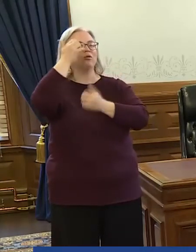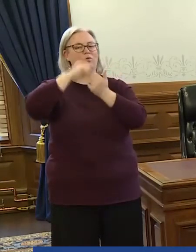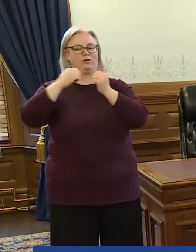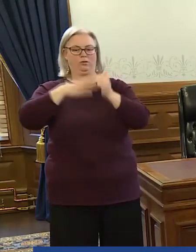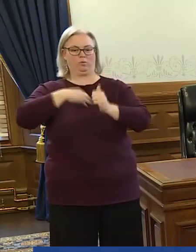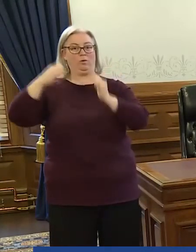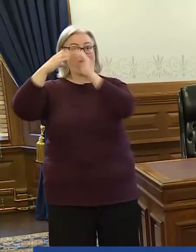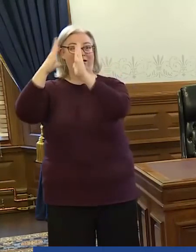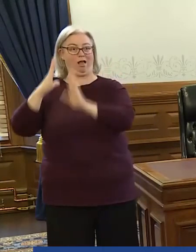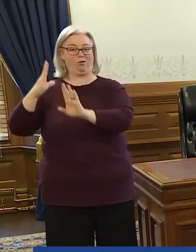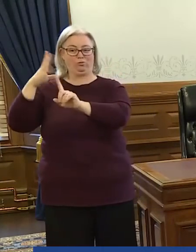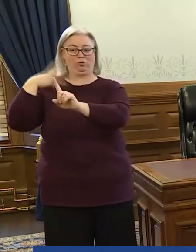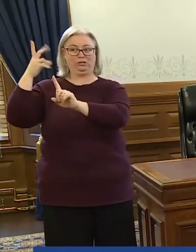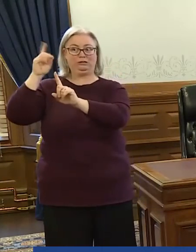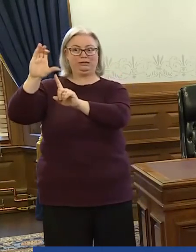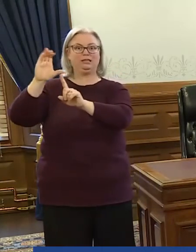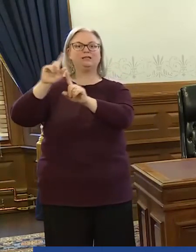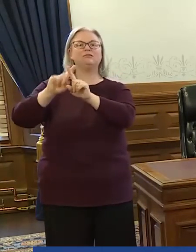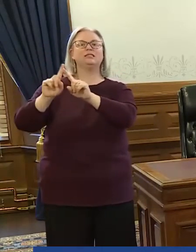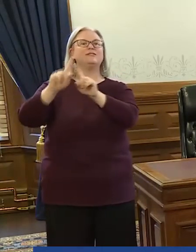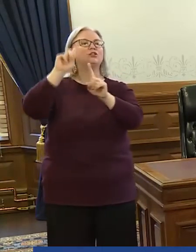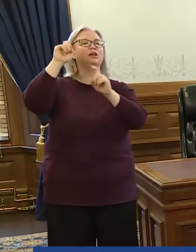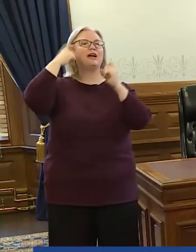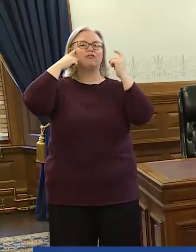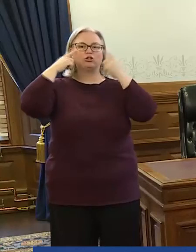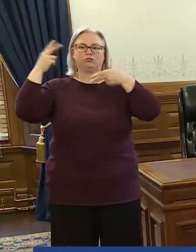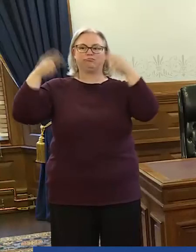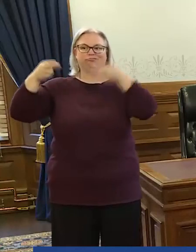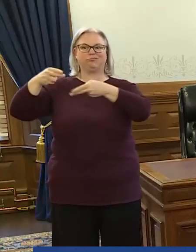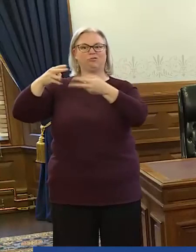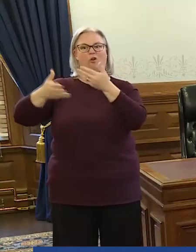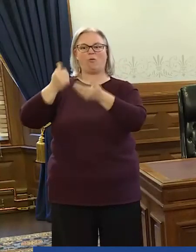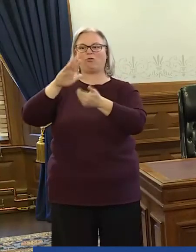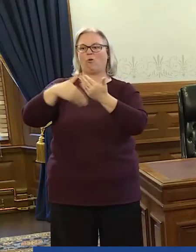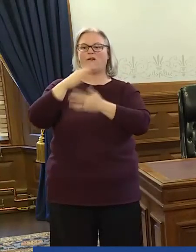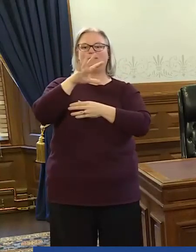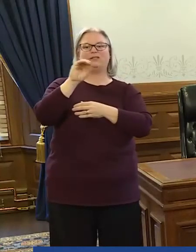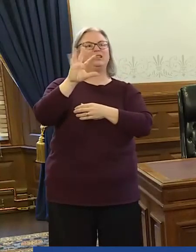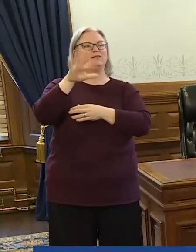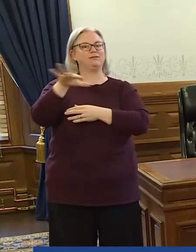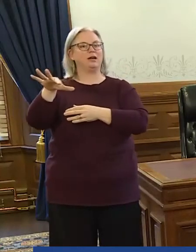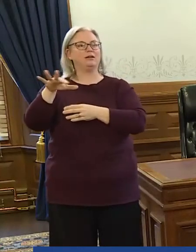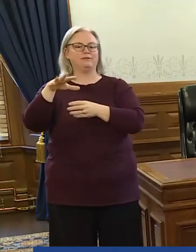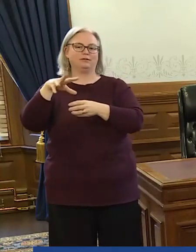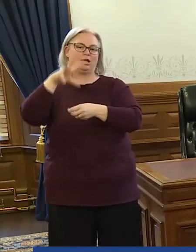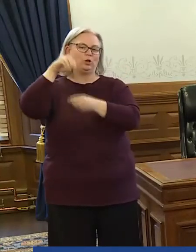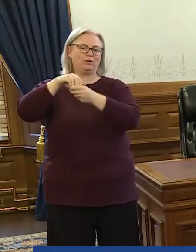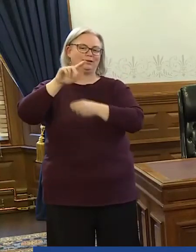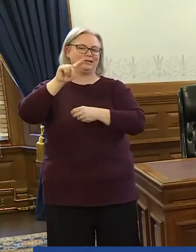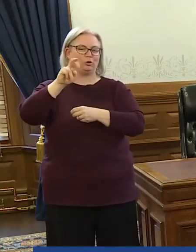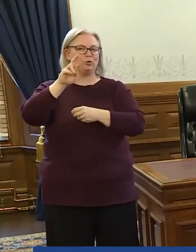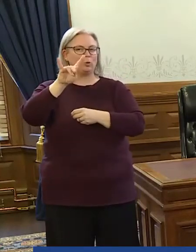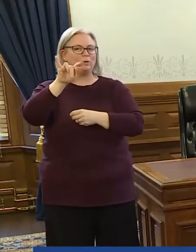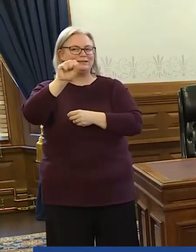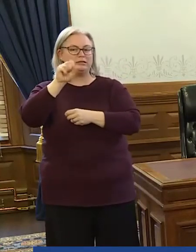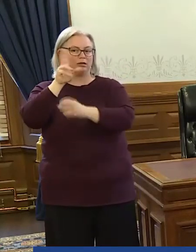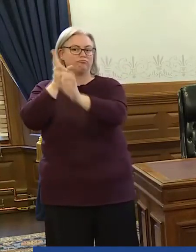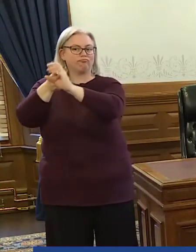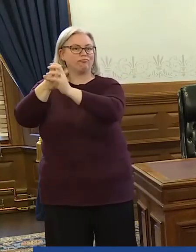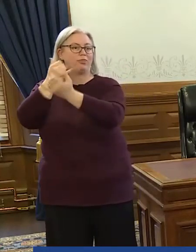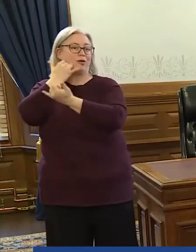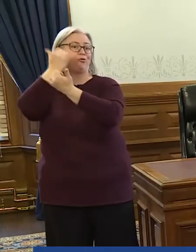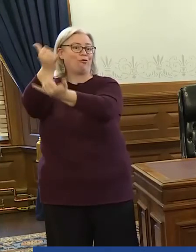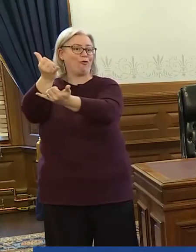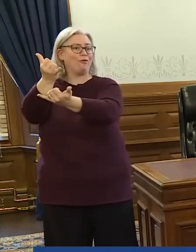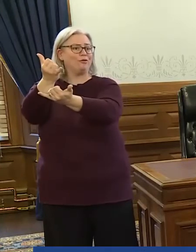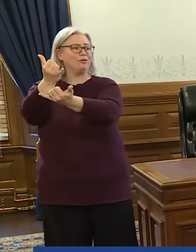White House are various governors, almost all 50, 55 governors, if you count the territories, are on those calls. And